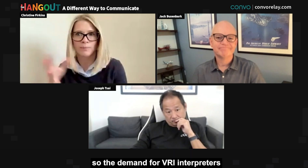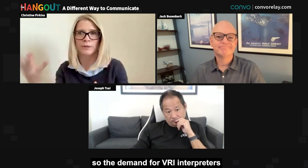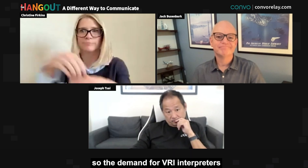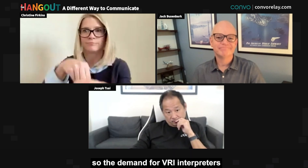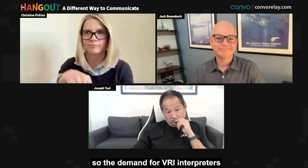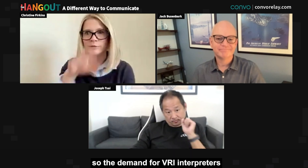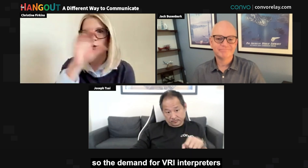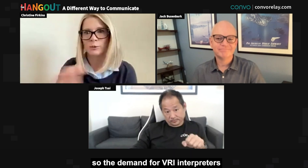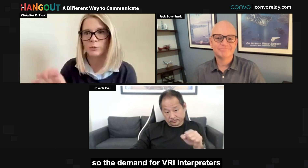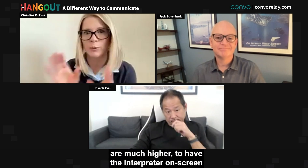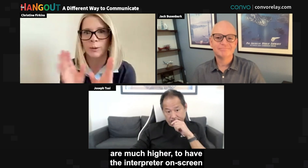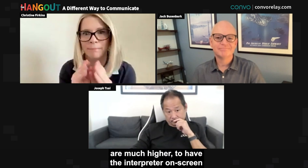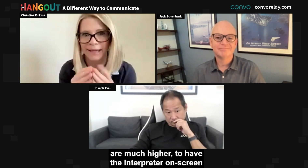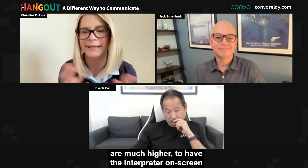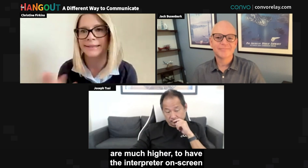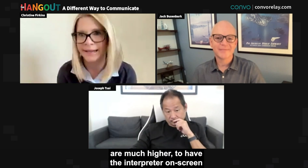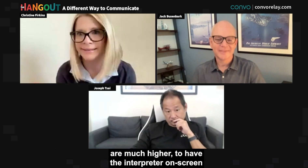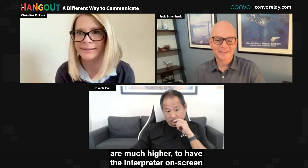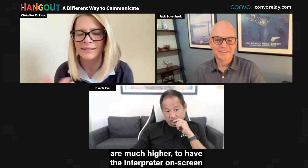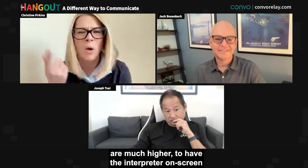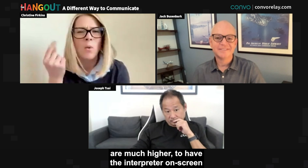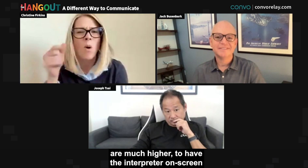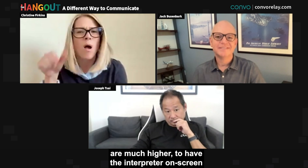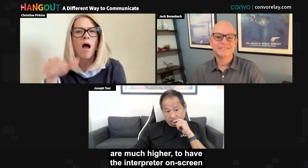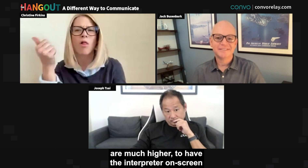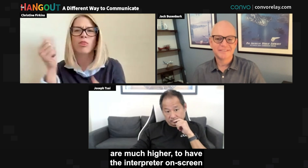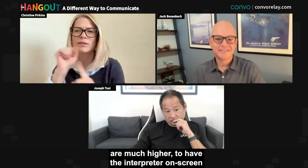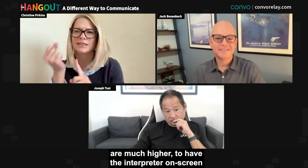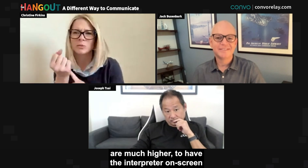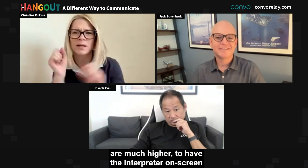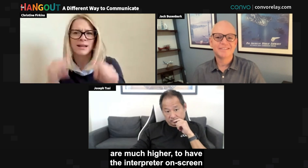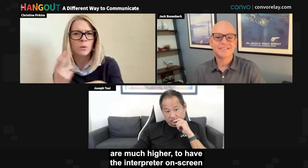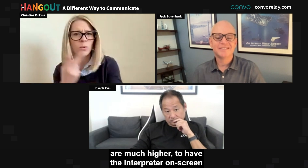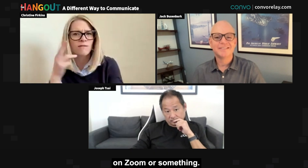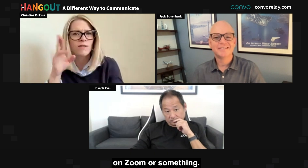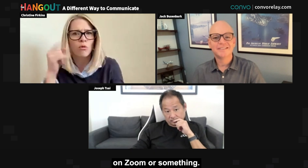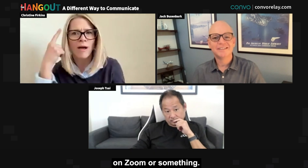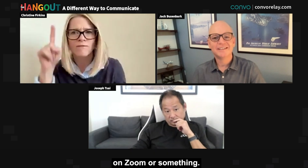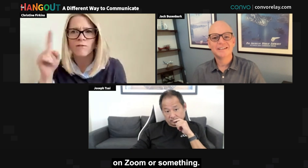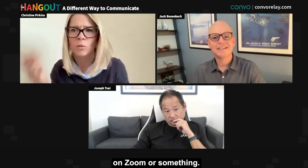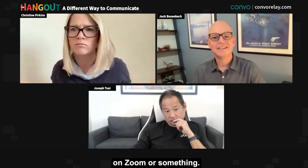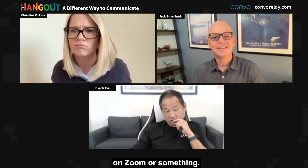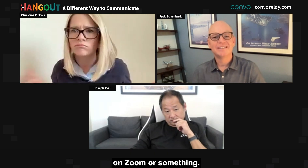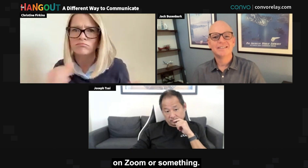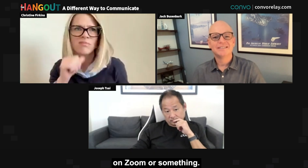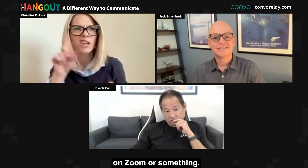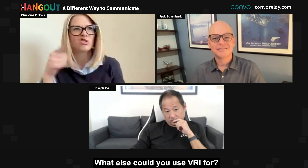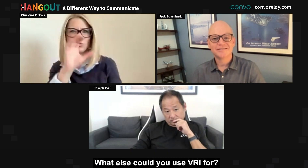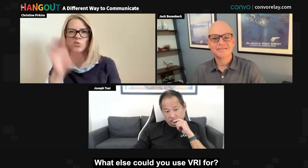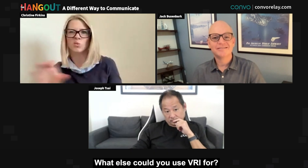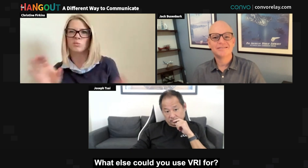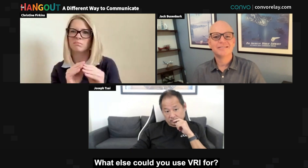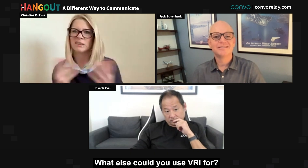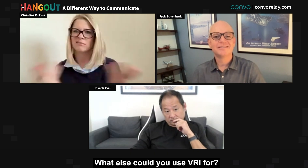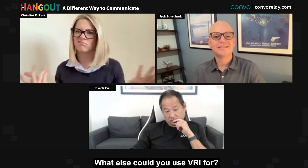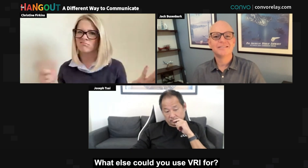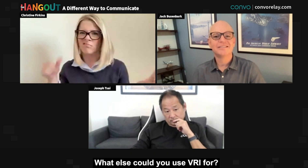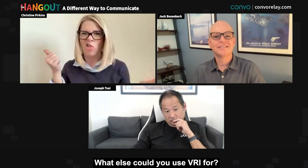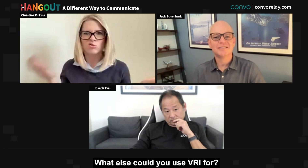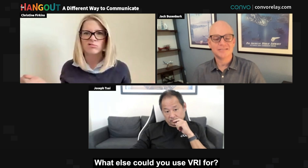VRI interpreters are much higher to have the interpreter on screen on Zoom or something. What else could you use VRI for? I